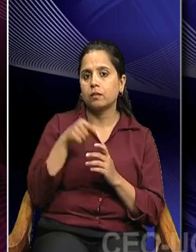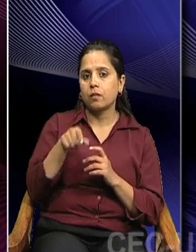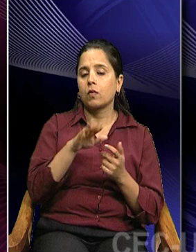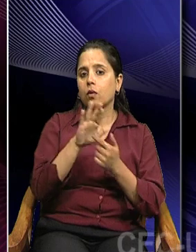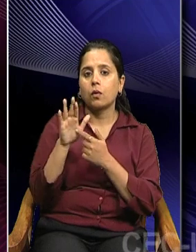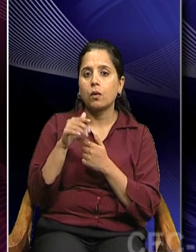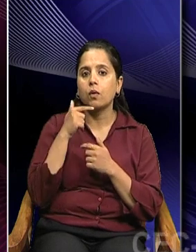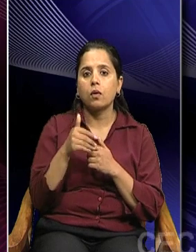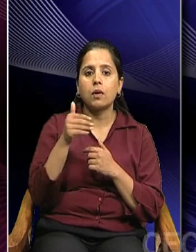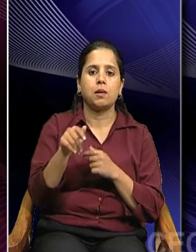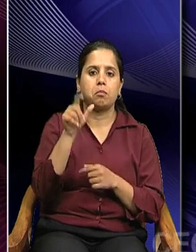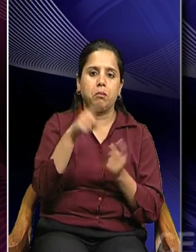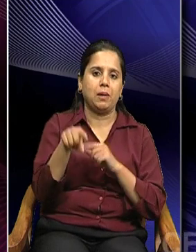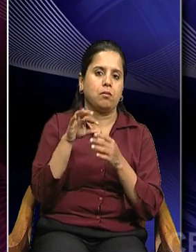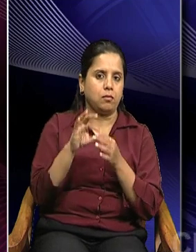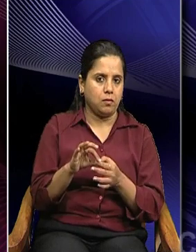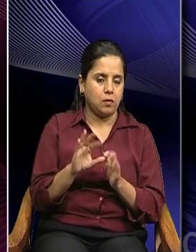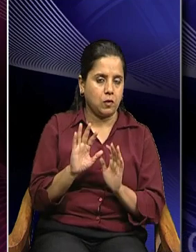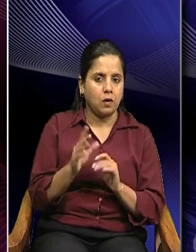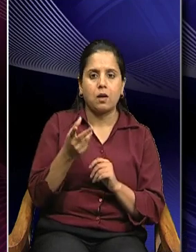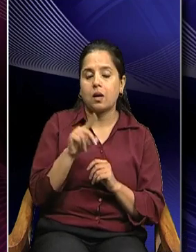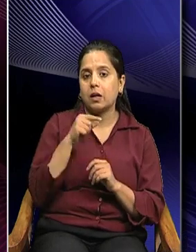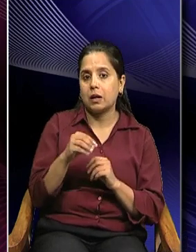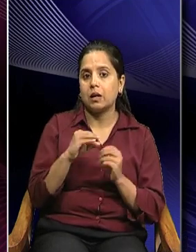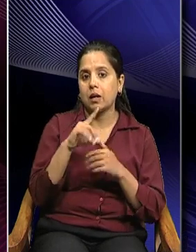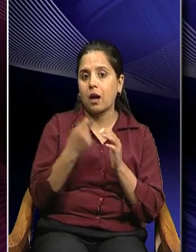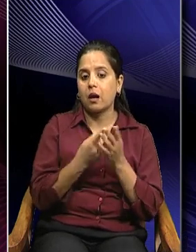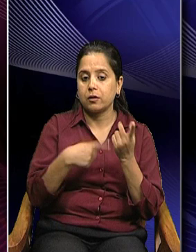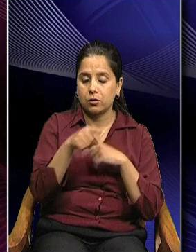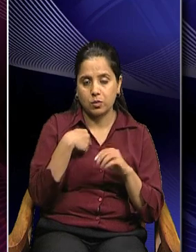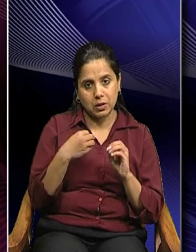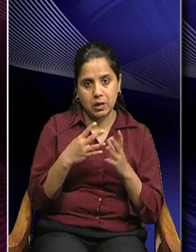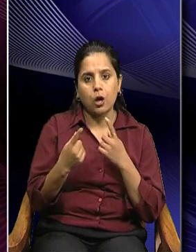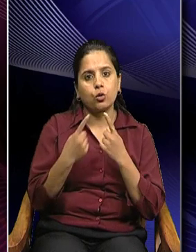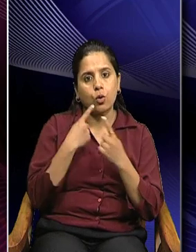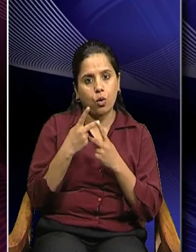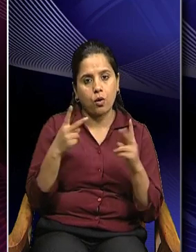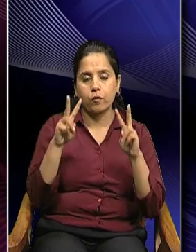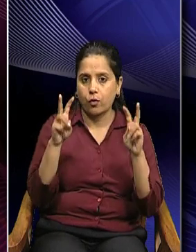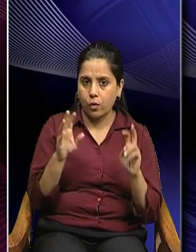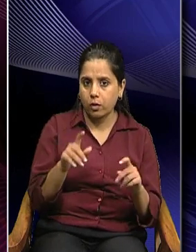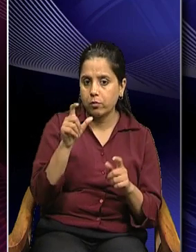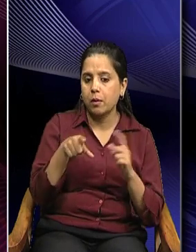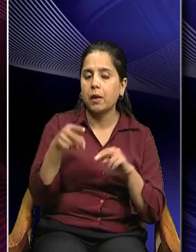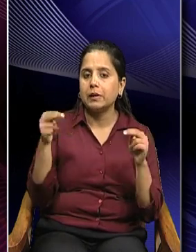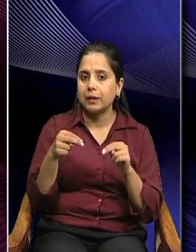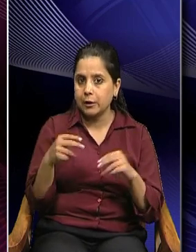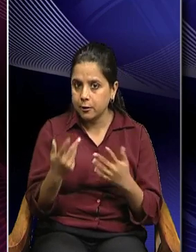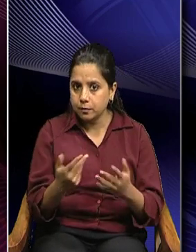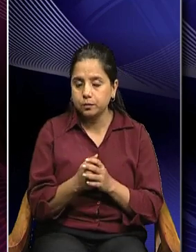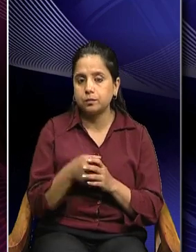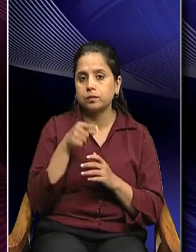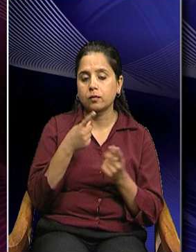orientation was towards the people. Again, the customers that we started talking about, the people, their requirement, and